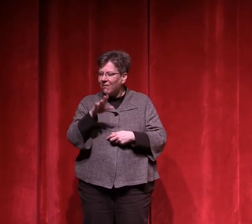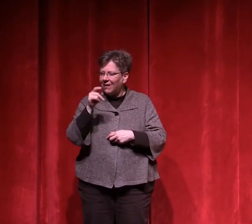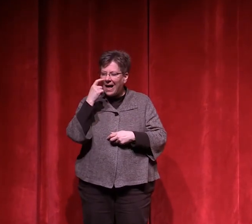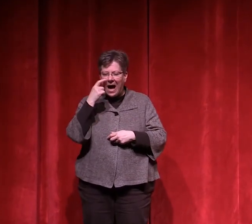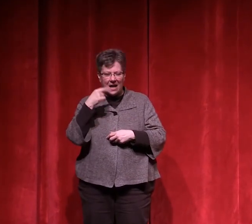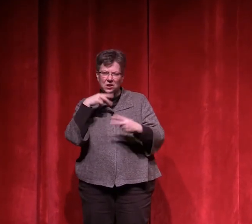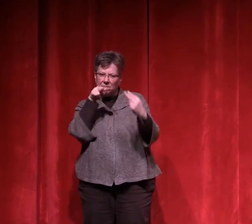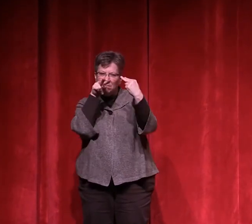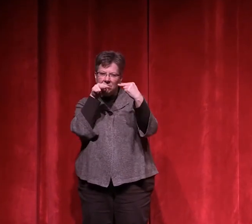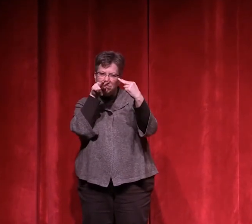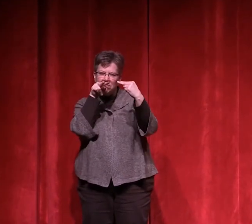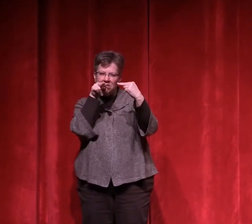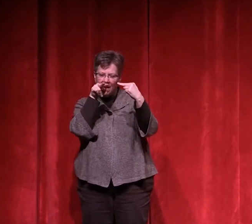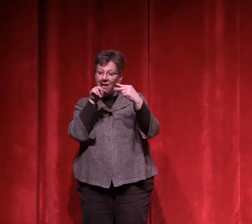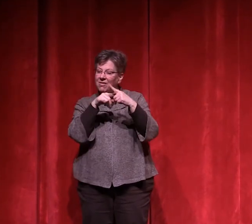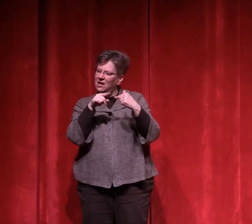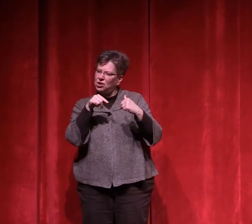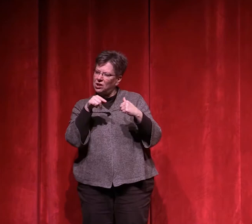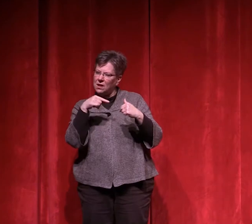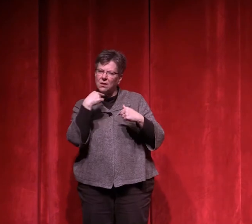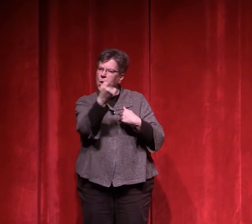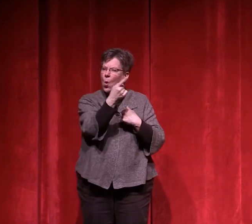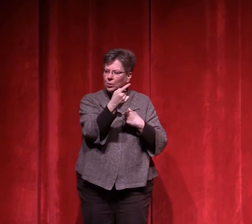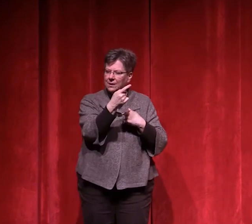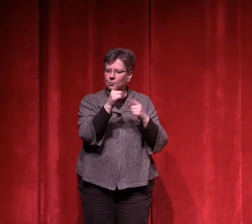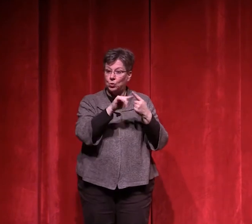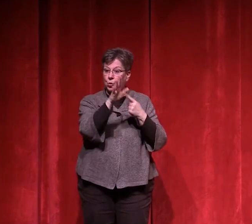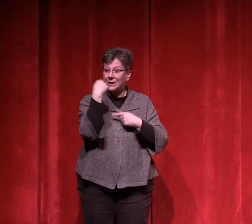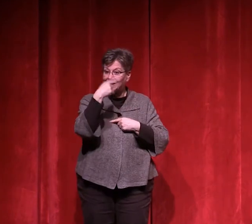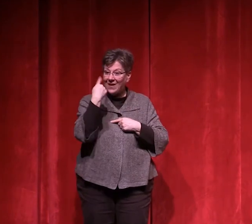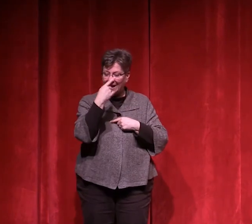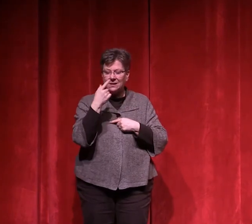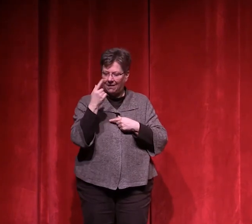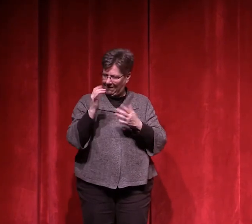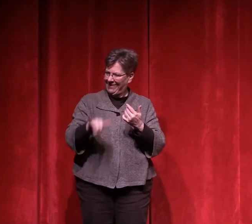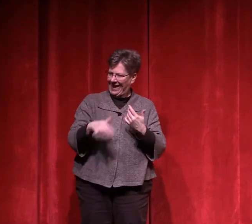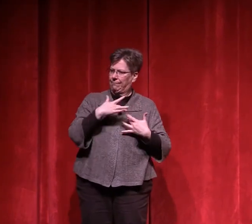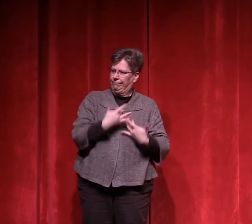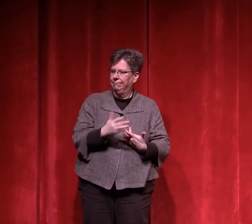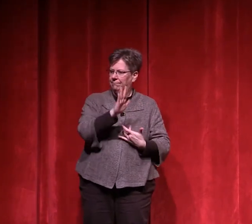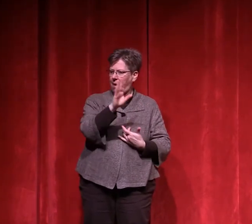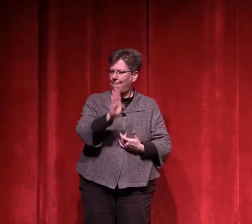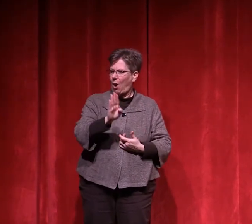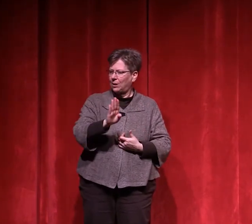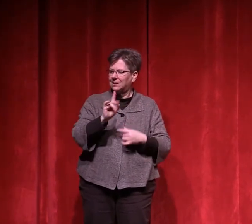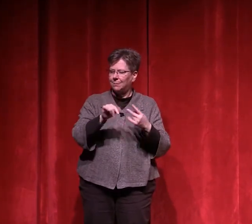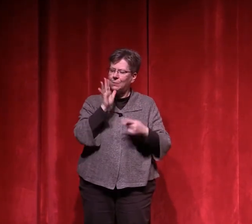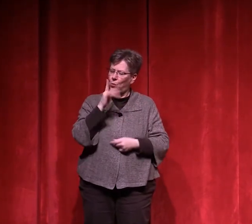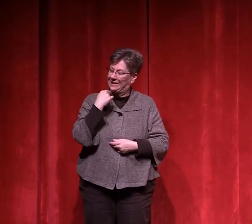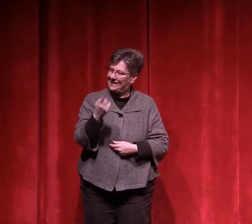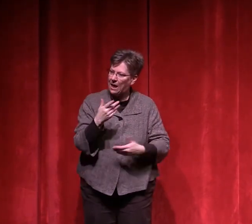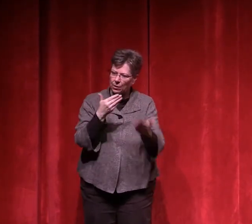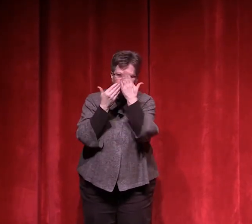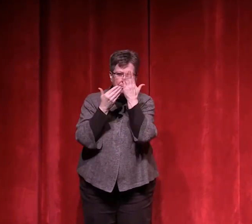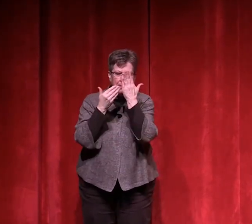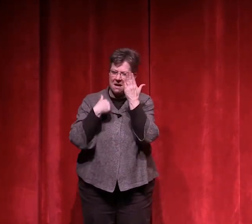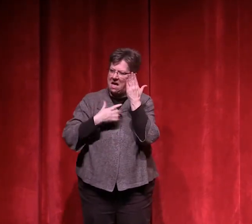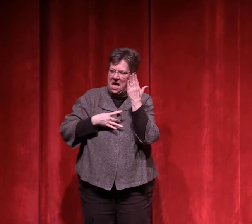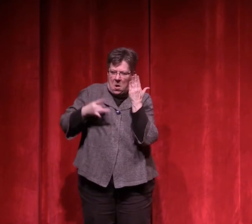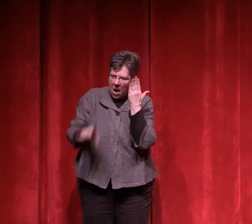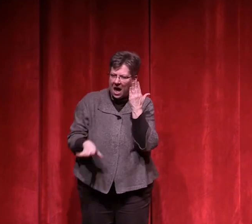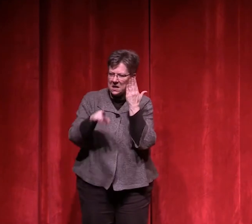exactly what she thought of him right to his face, right? Because that's what happens in Boston. People will tell you to your face that they don't like